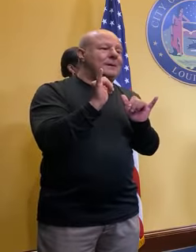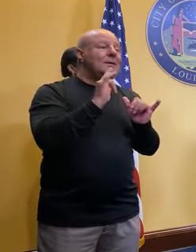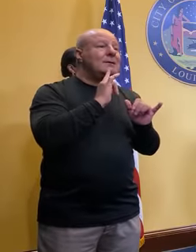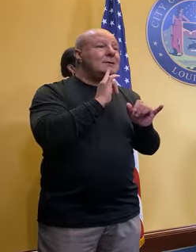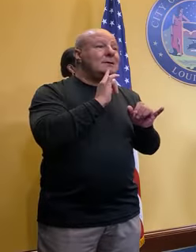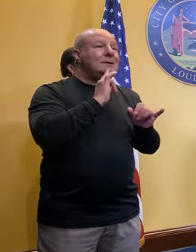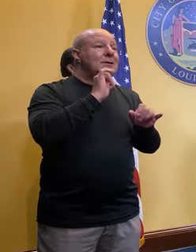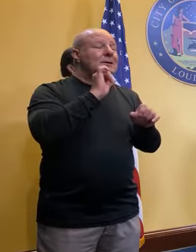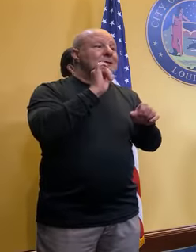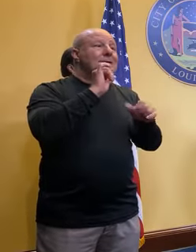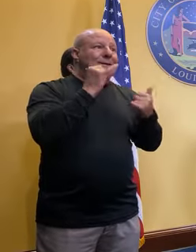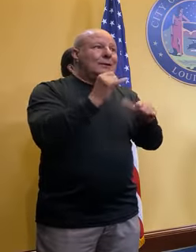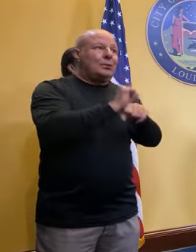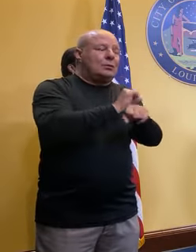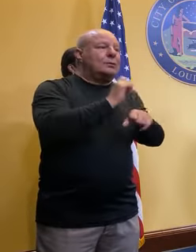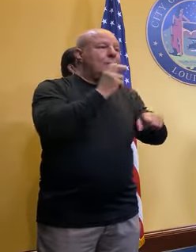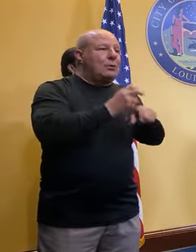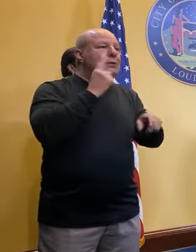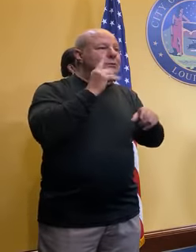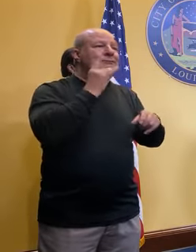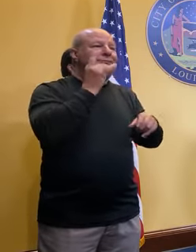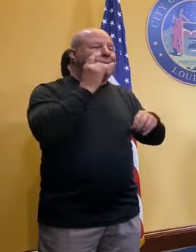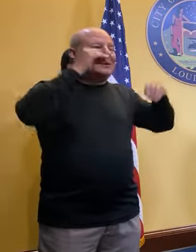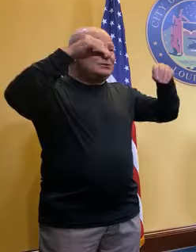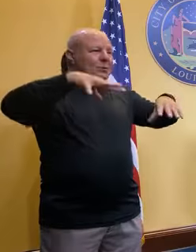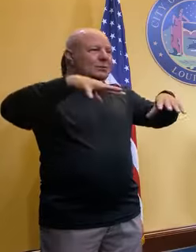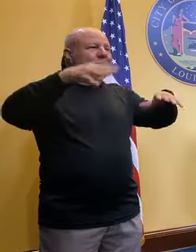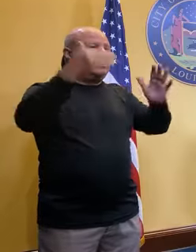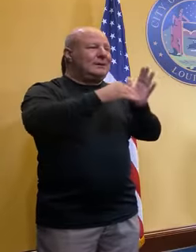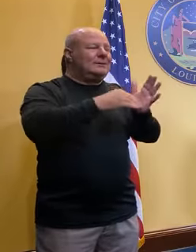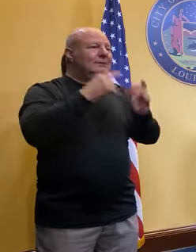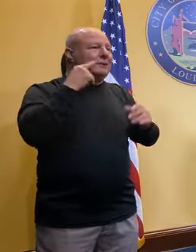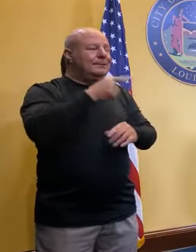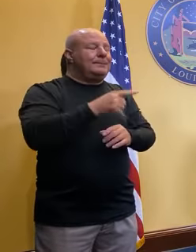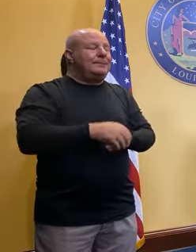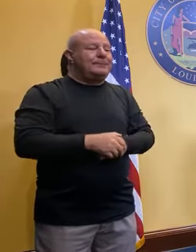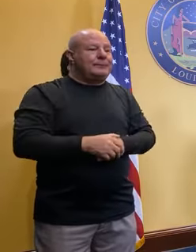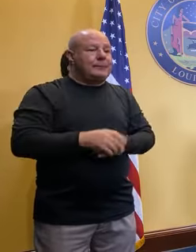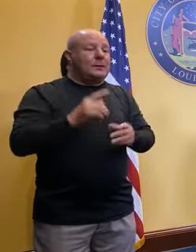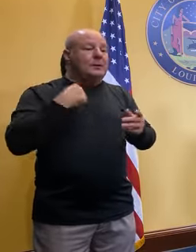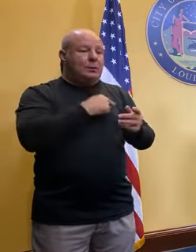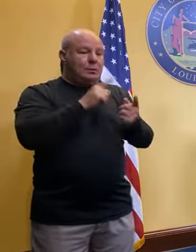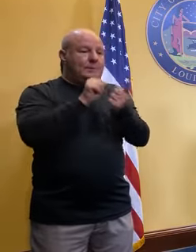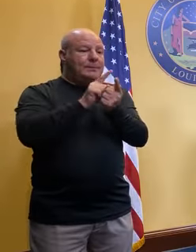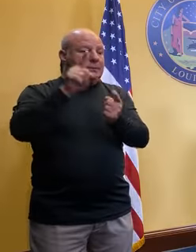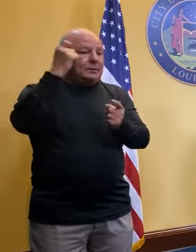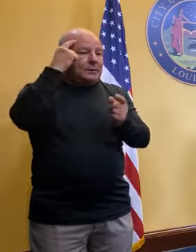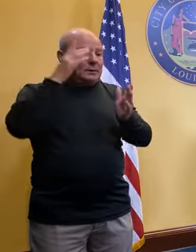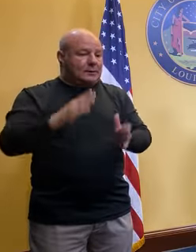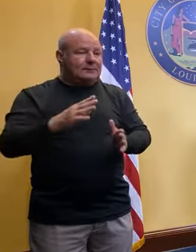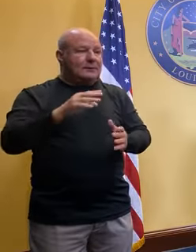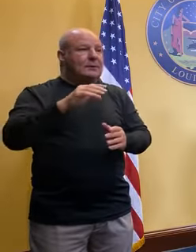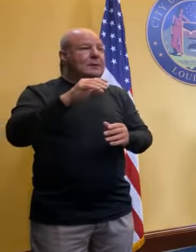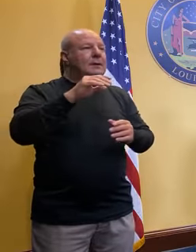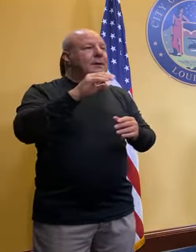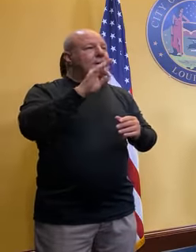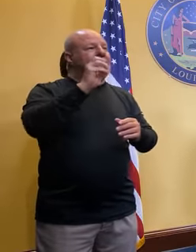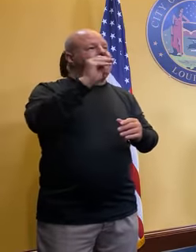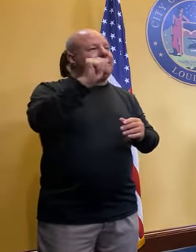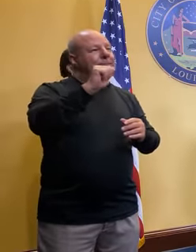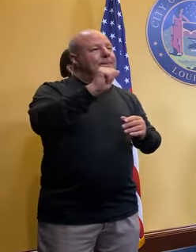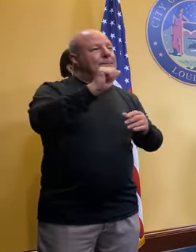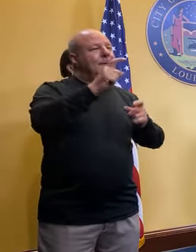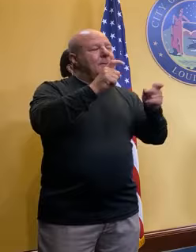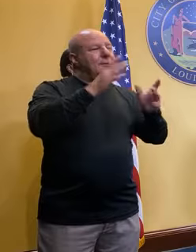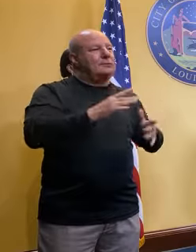working very hard with Entergy to get restored. We met with the governor and FEMA Administrator Pete Gaynor this morning